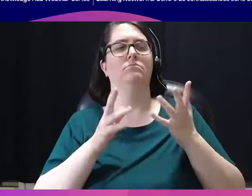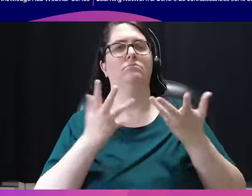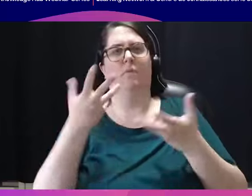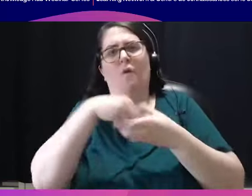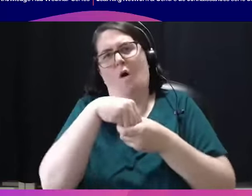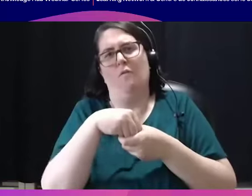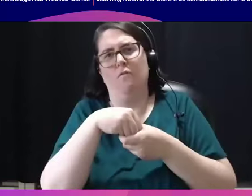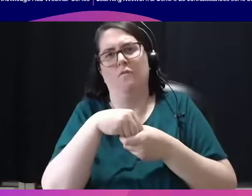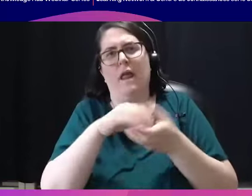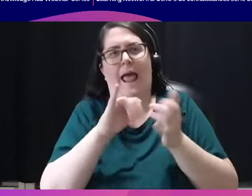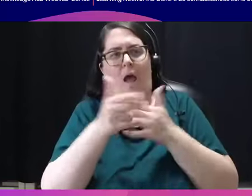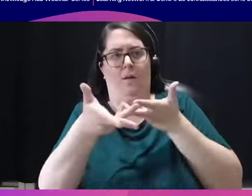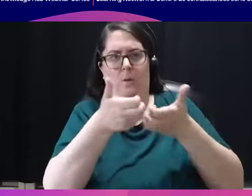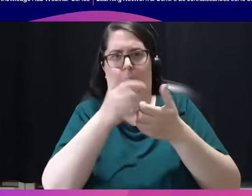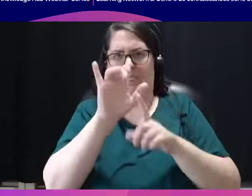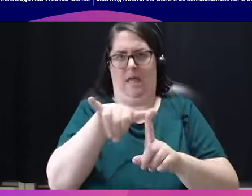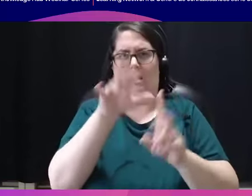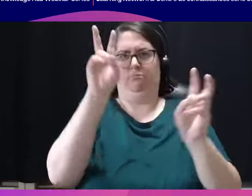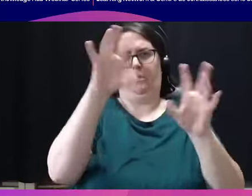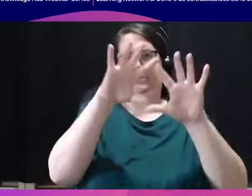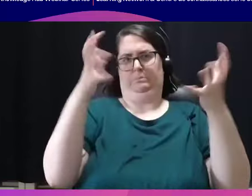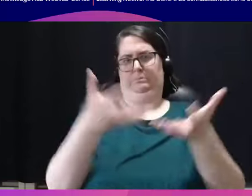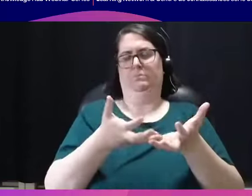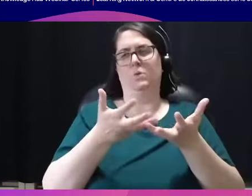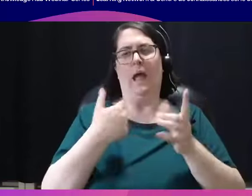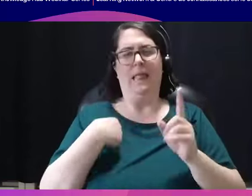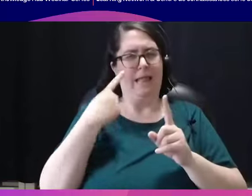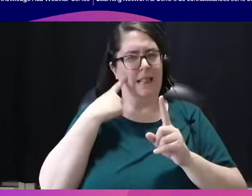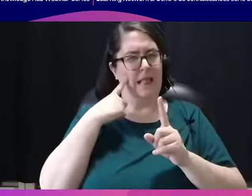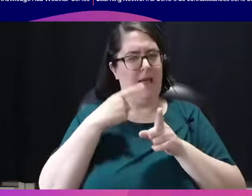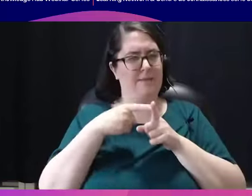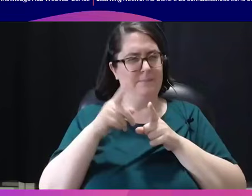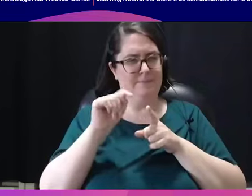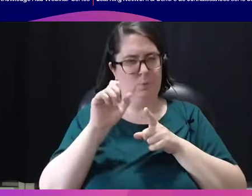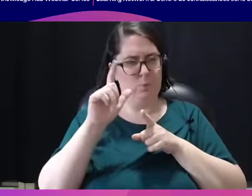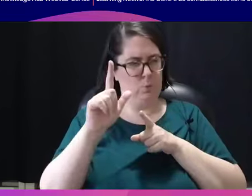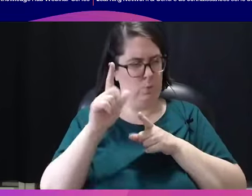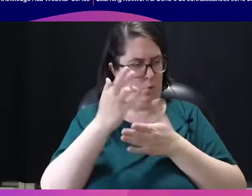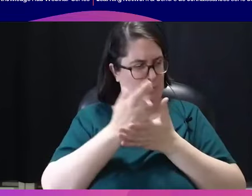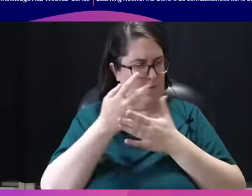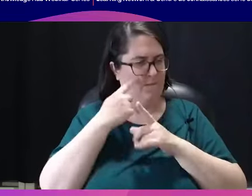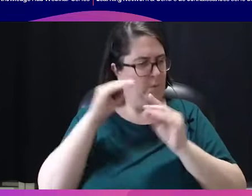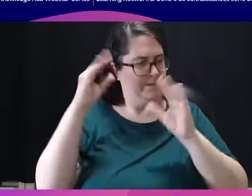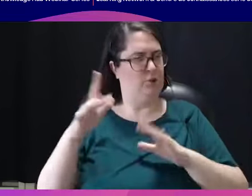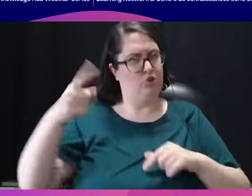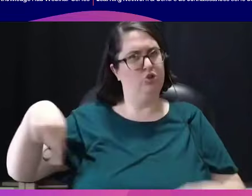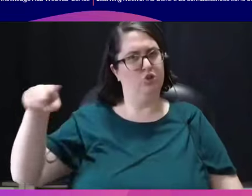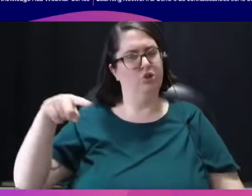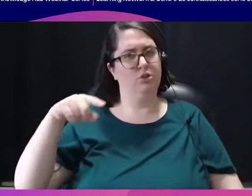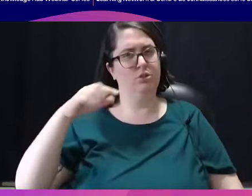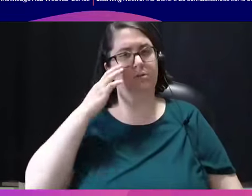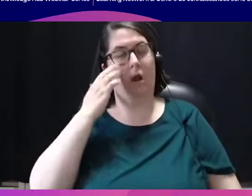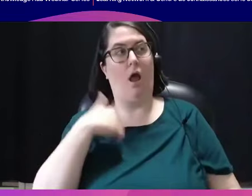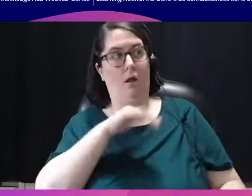kind of conversations. And so I believe they have like a specific tool for teachers. I've talked to them,